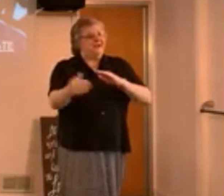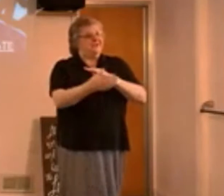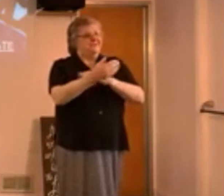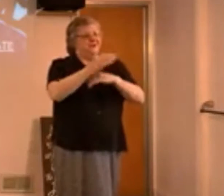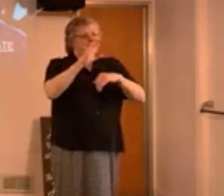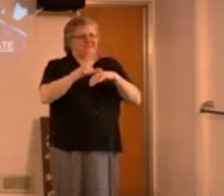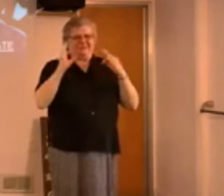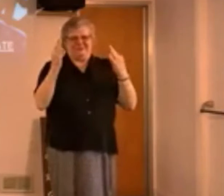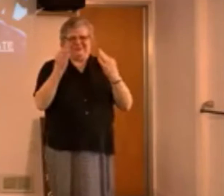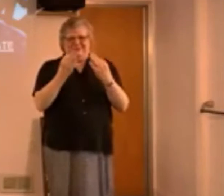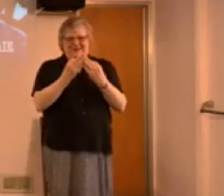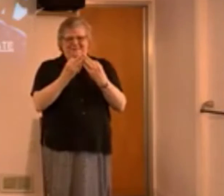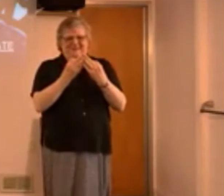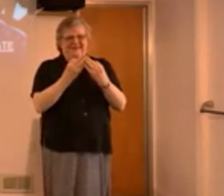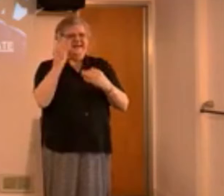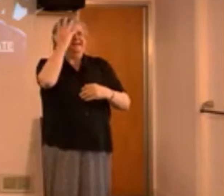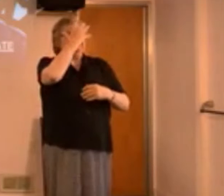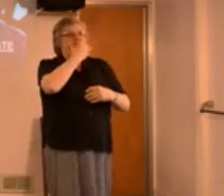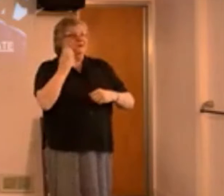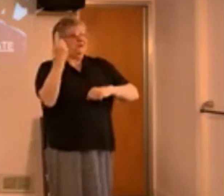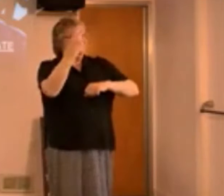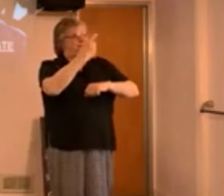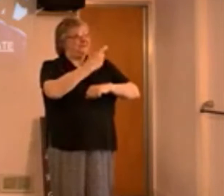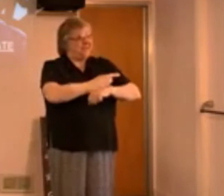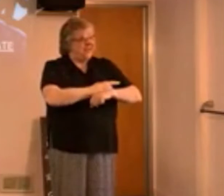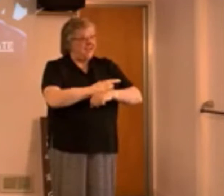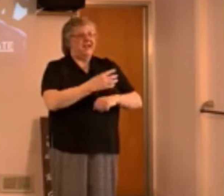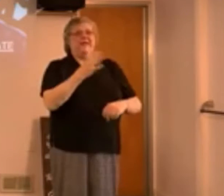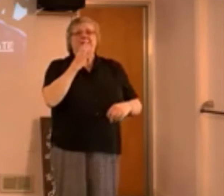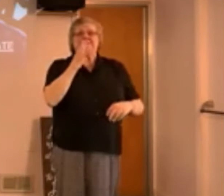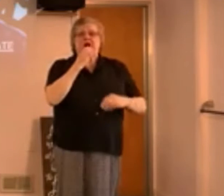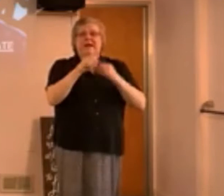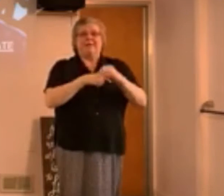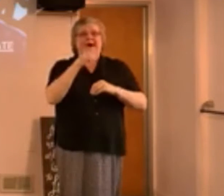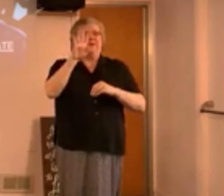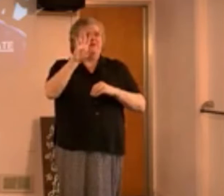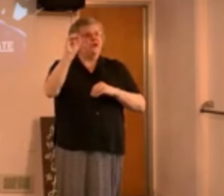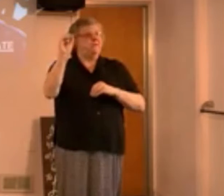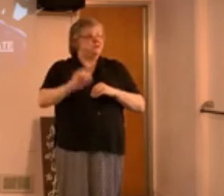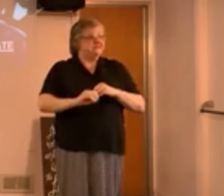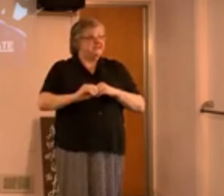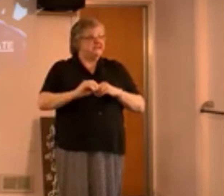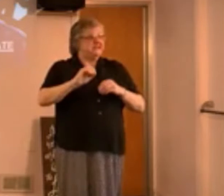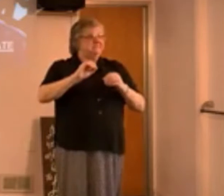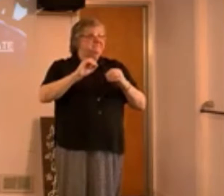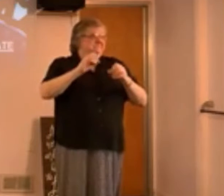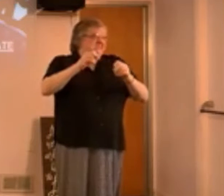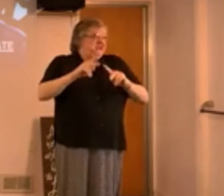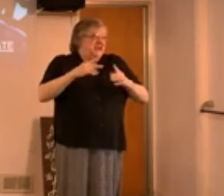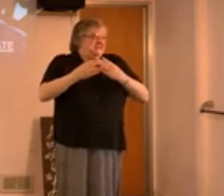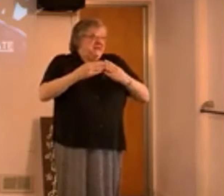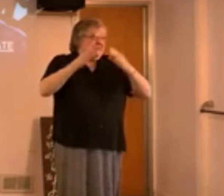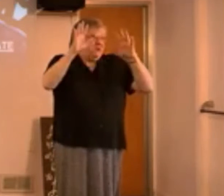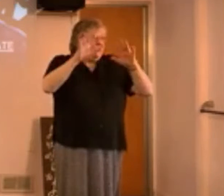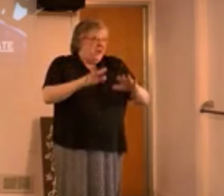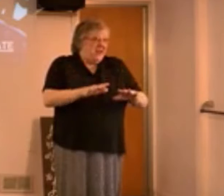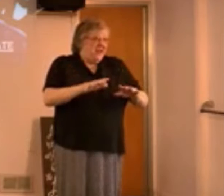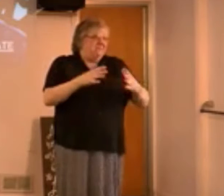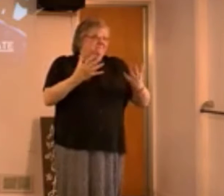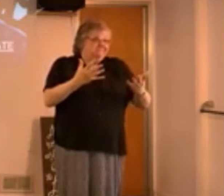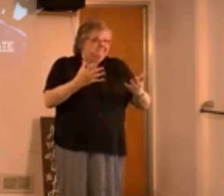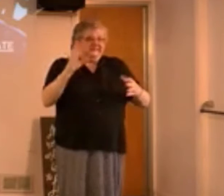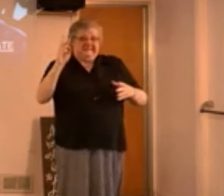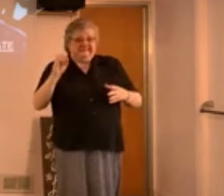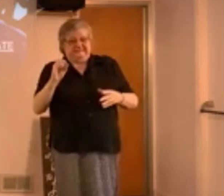morning, church family. Good morning. It's a beautiful day. They've been talking about a 40% chance of rain today. At one point, it was 60% chance of